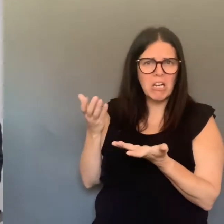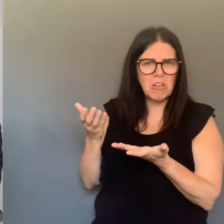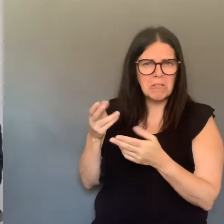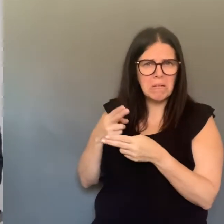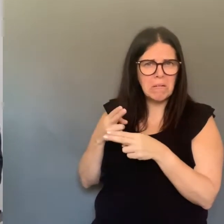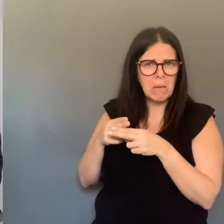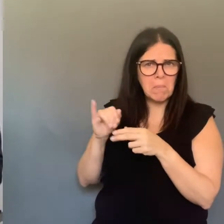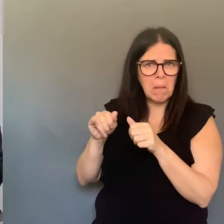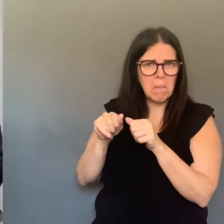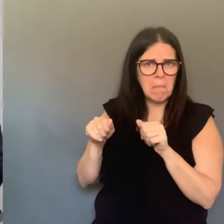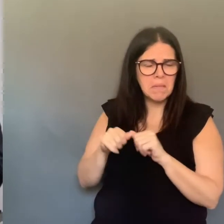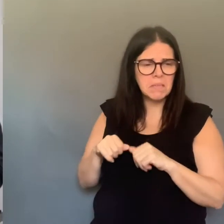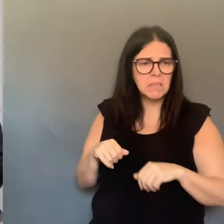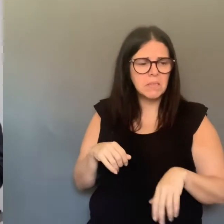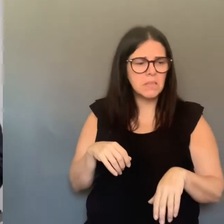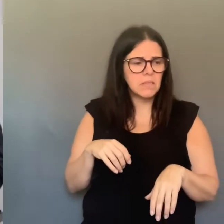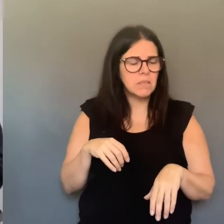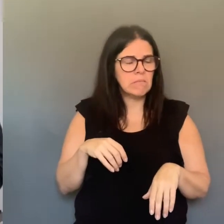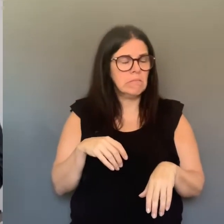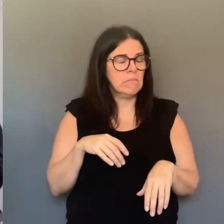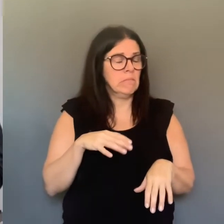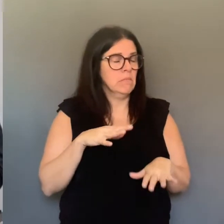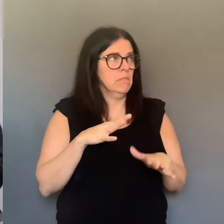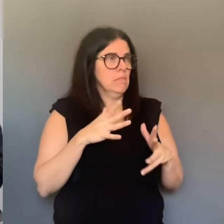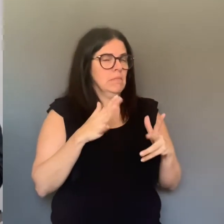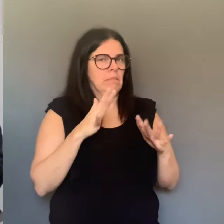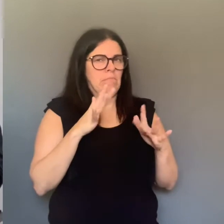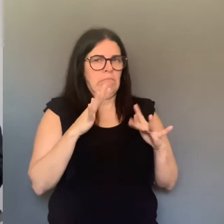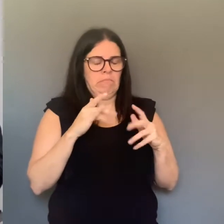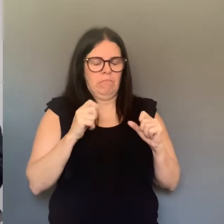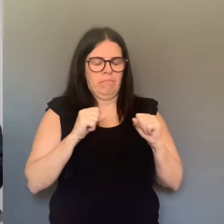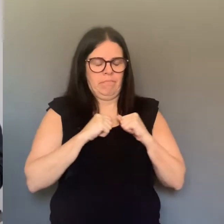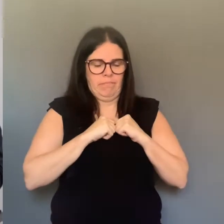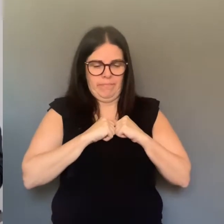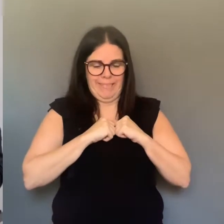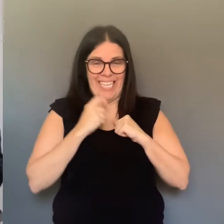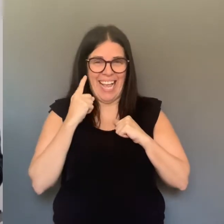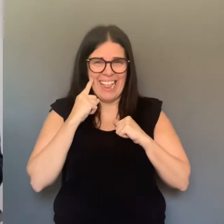I will have to. I think it's the Riverside.